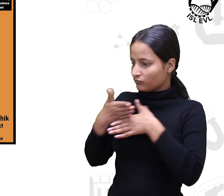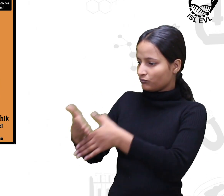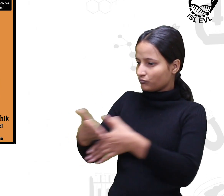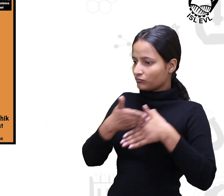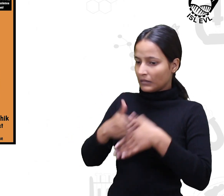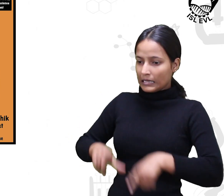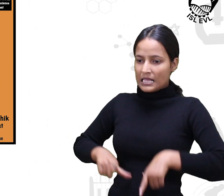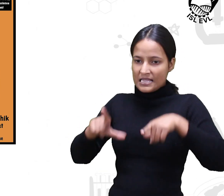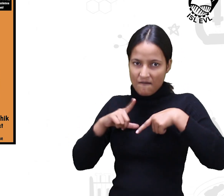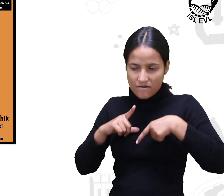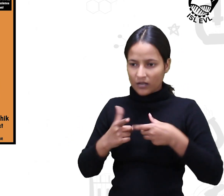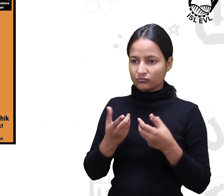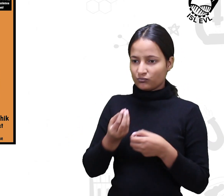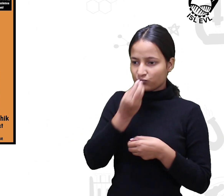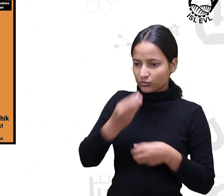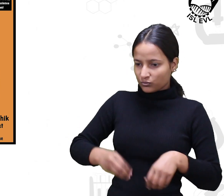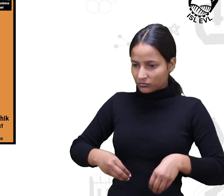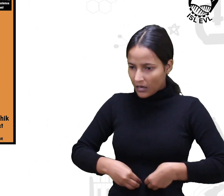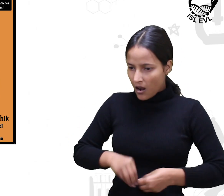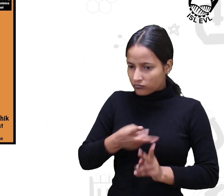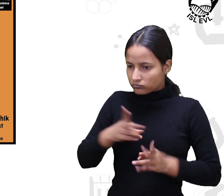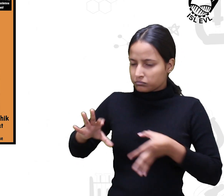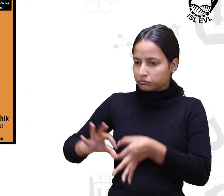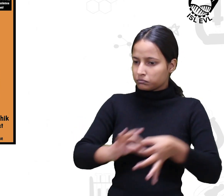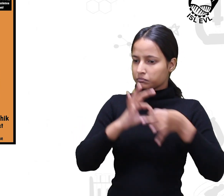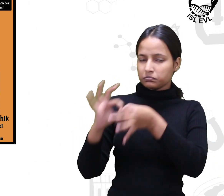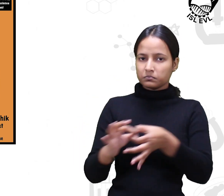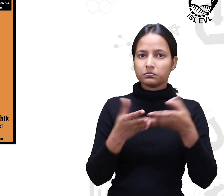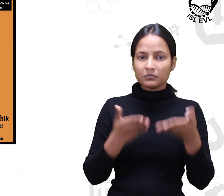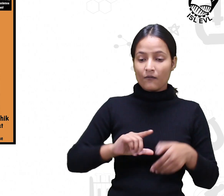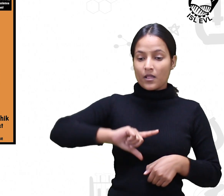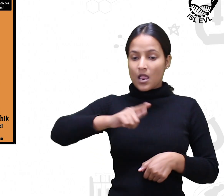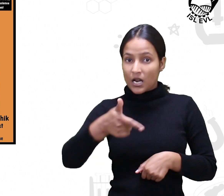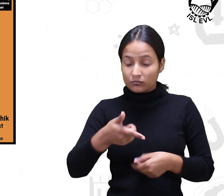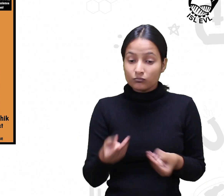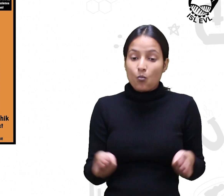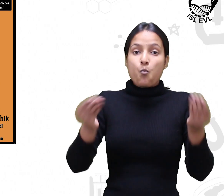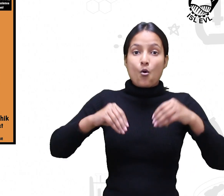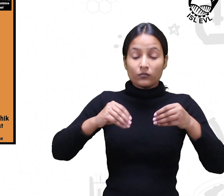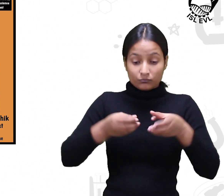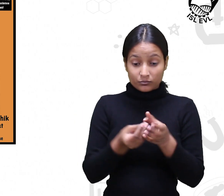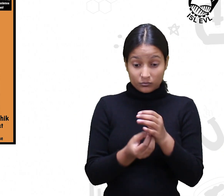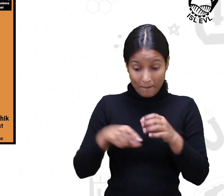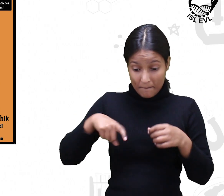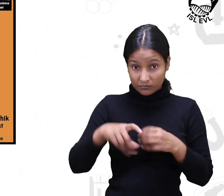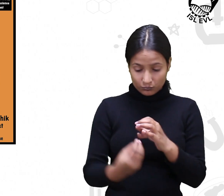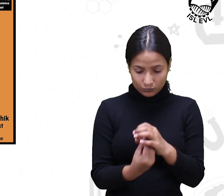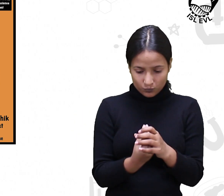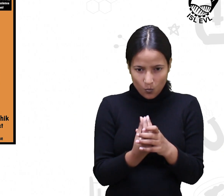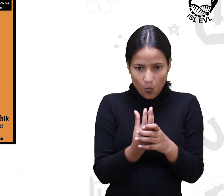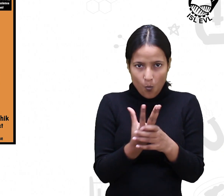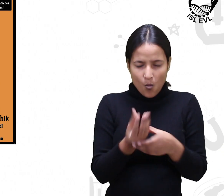them to thrive and communicate. Later, many other microbes come and live in them